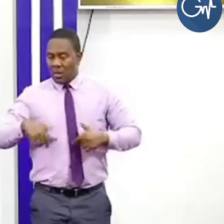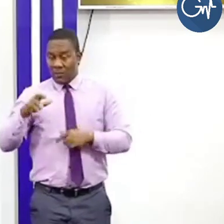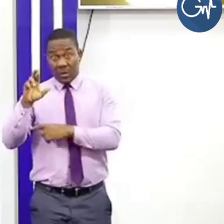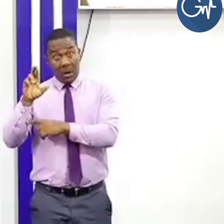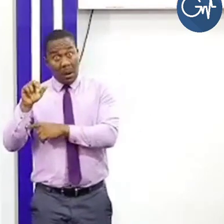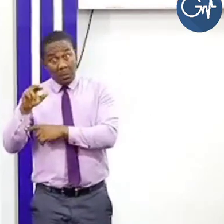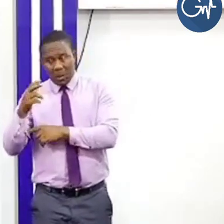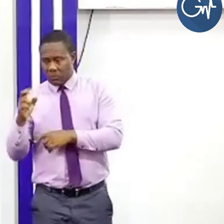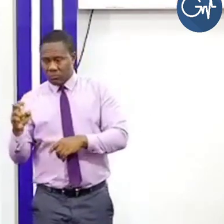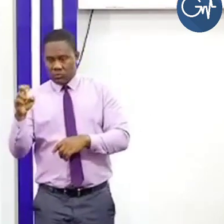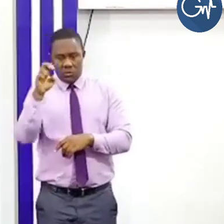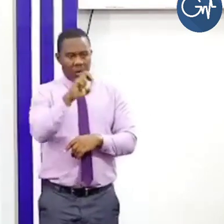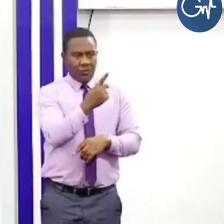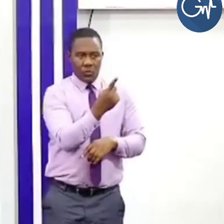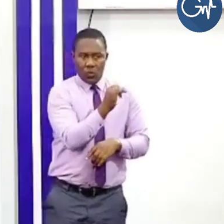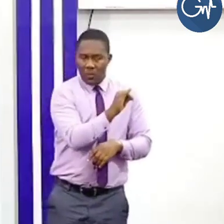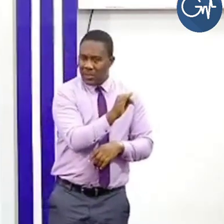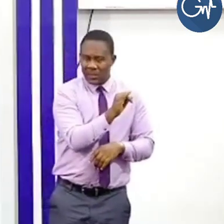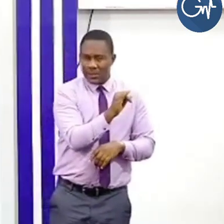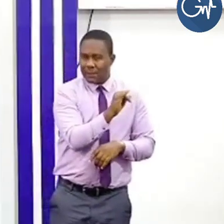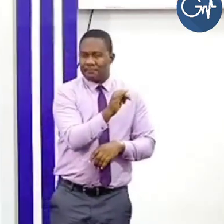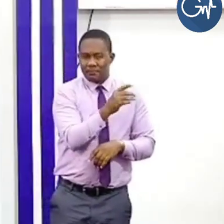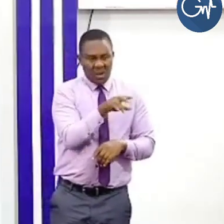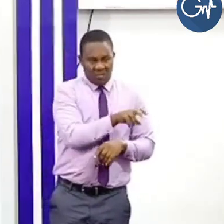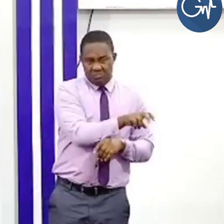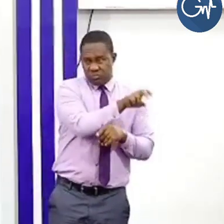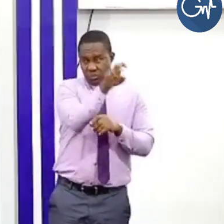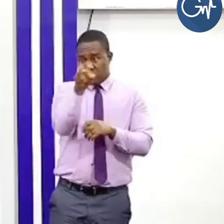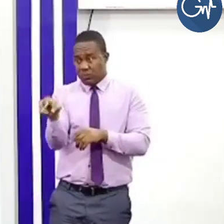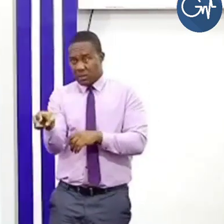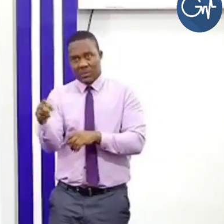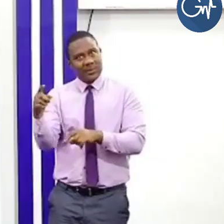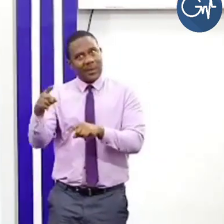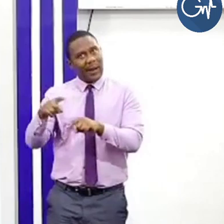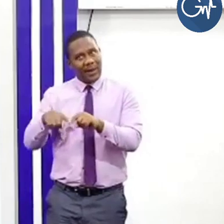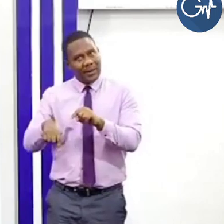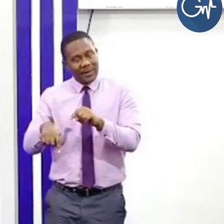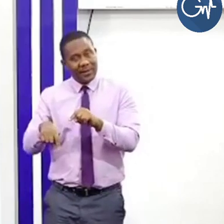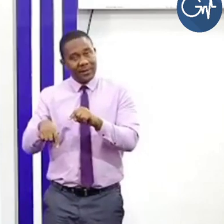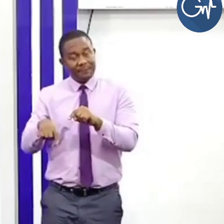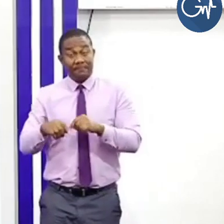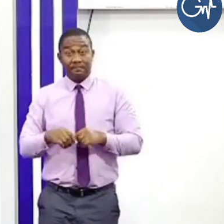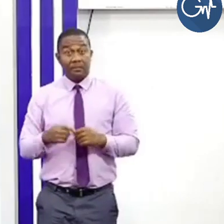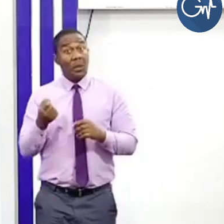kumase a unti mama cry wo won cry wo beti unti min ko